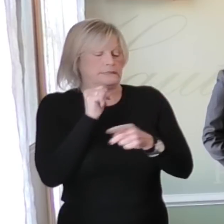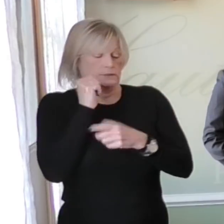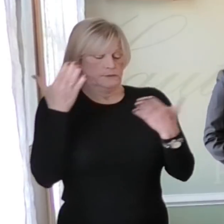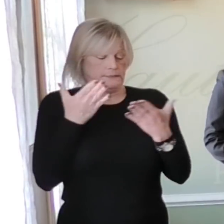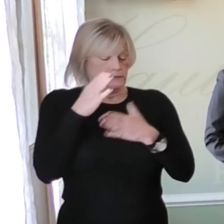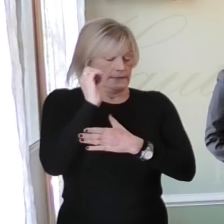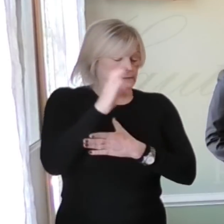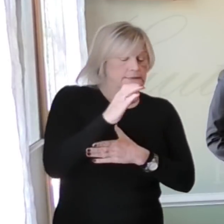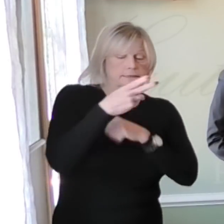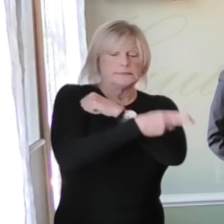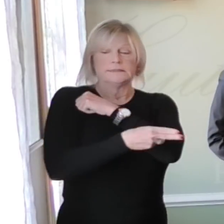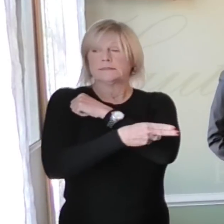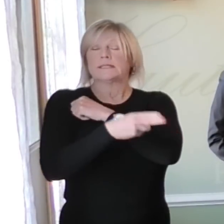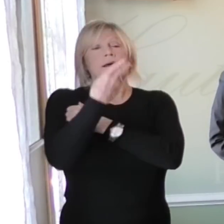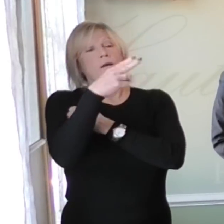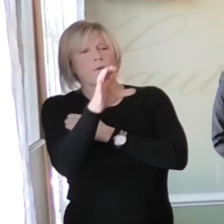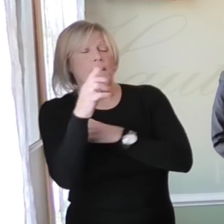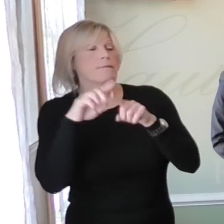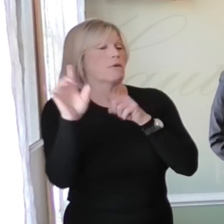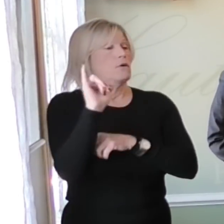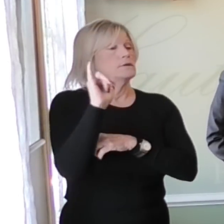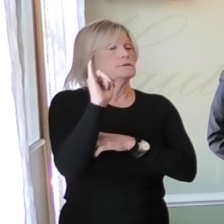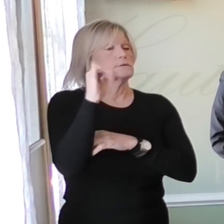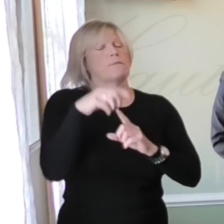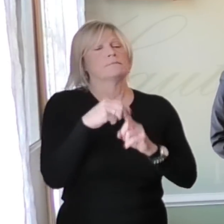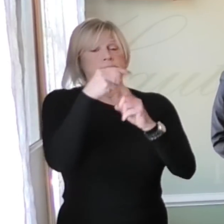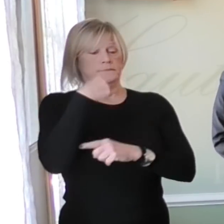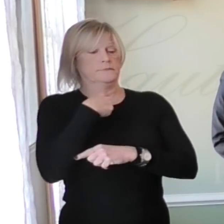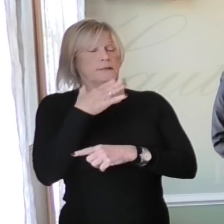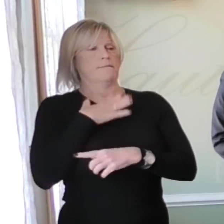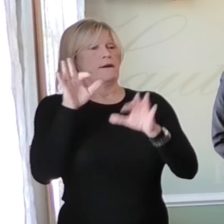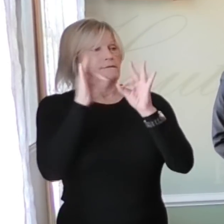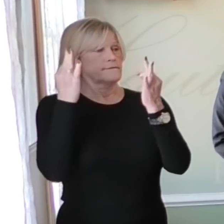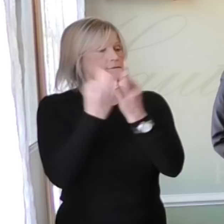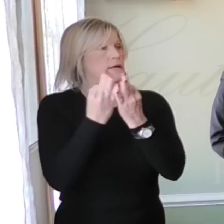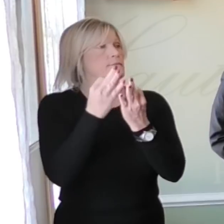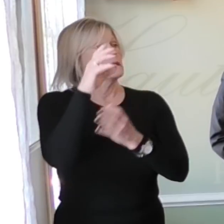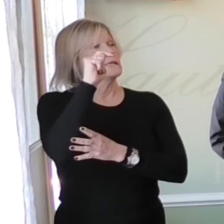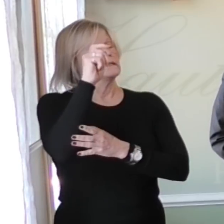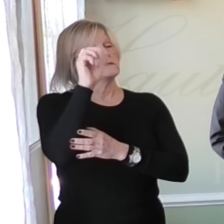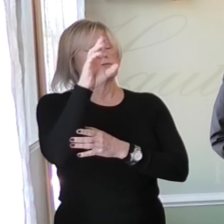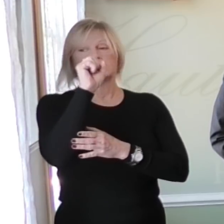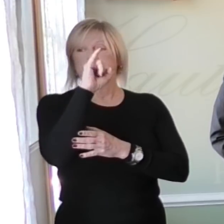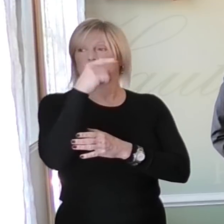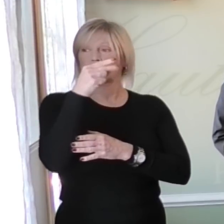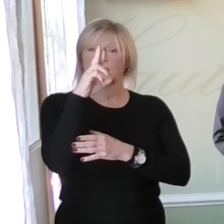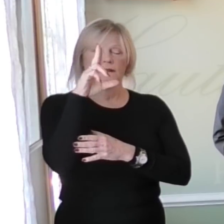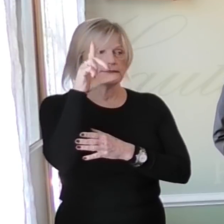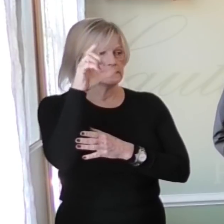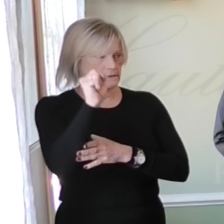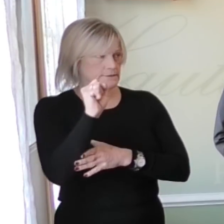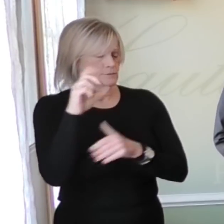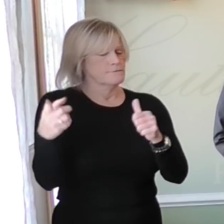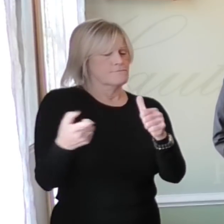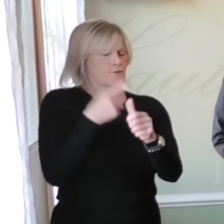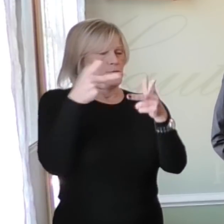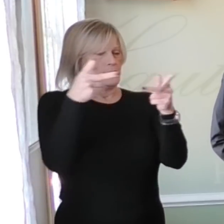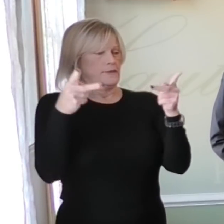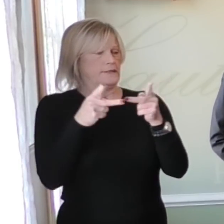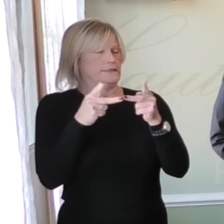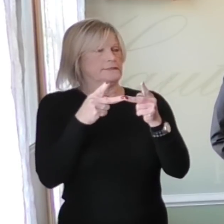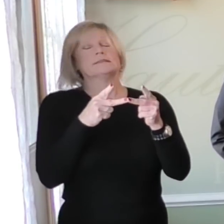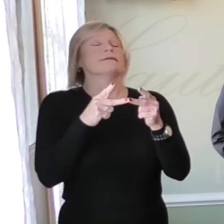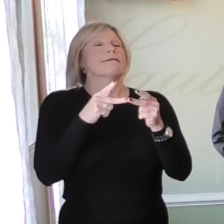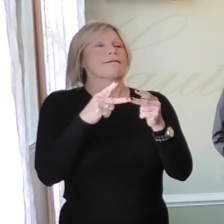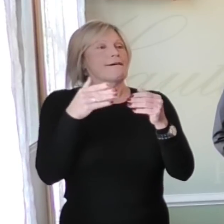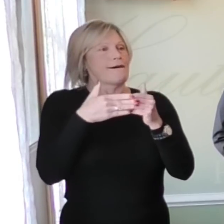City and Howard County, but special to me and my family. Tersigals was one of the first places that, after I saved up